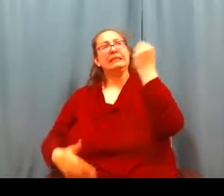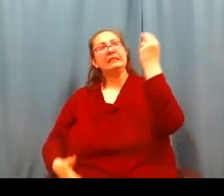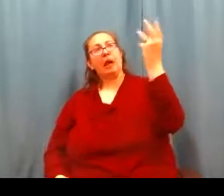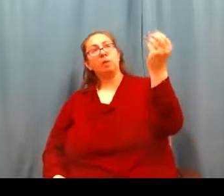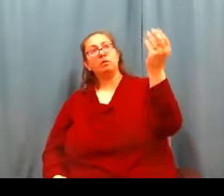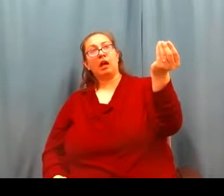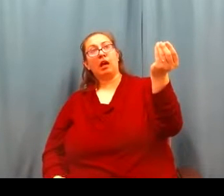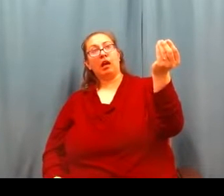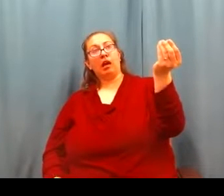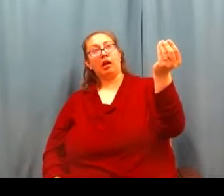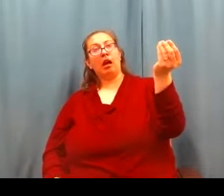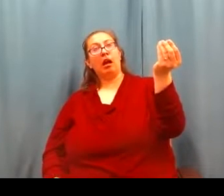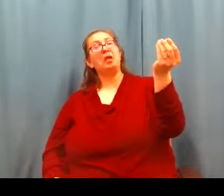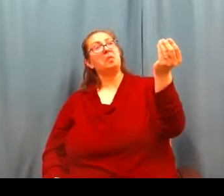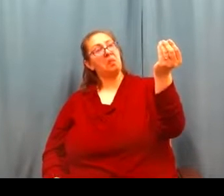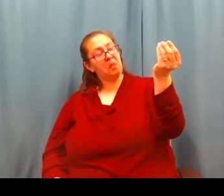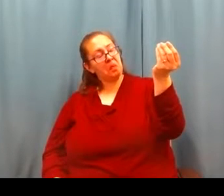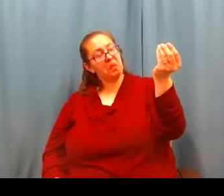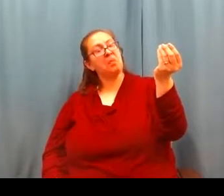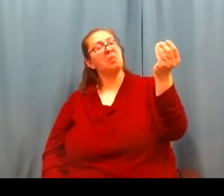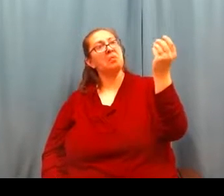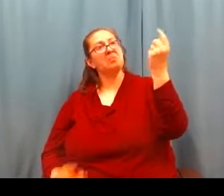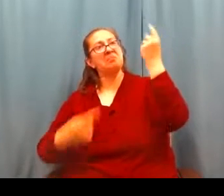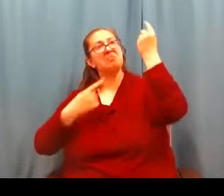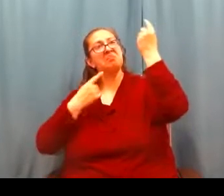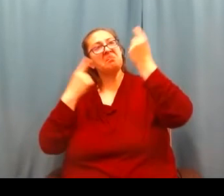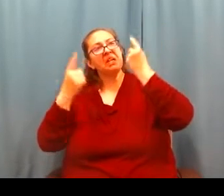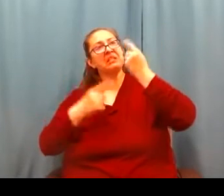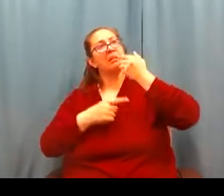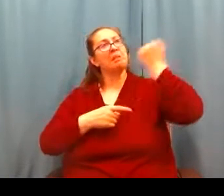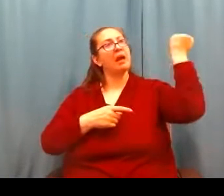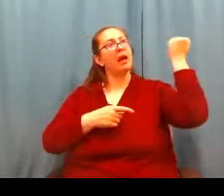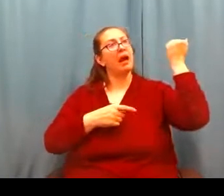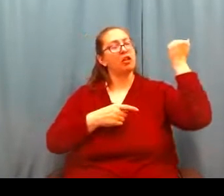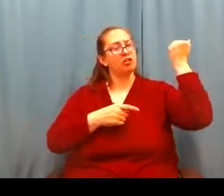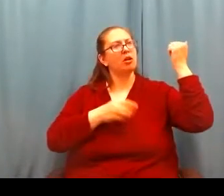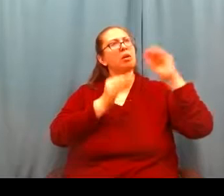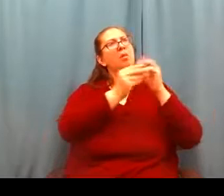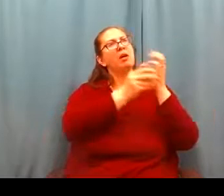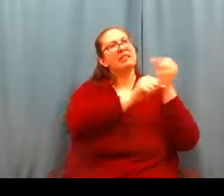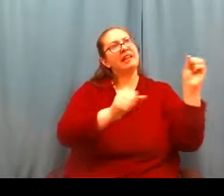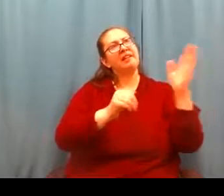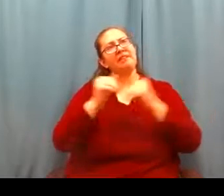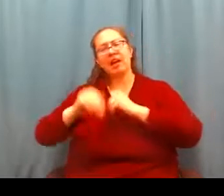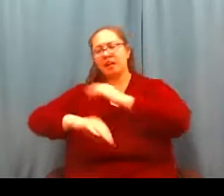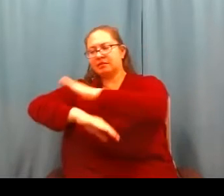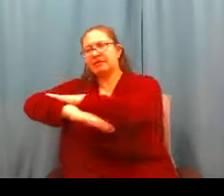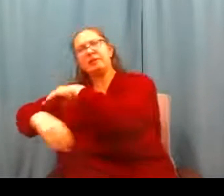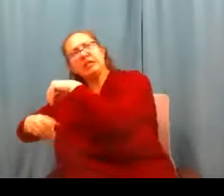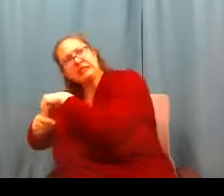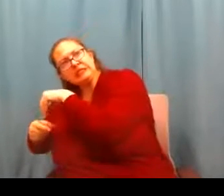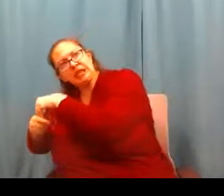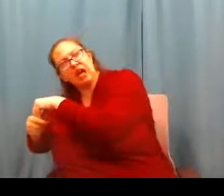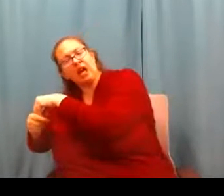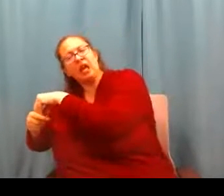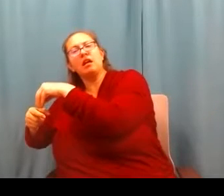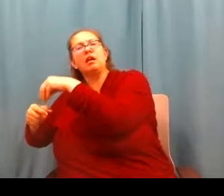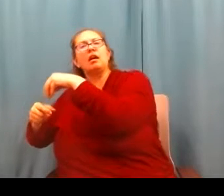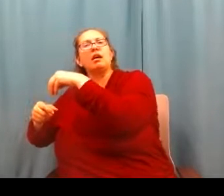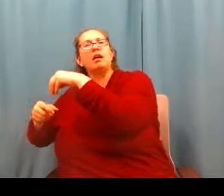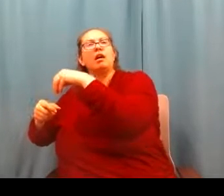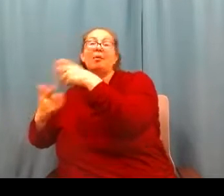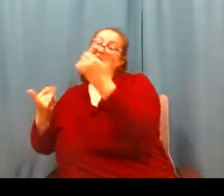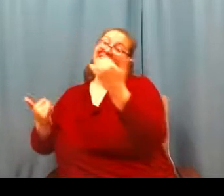is considered a little bit better than a table inside. So, it's finally warmed up a